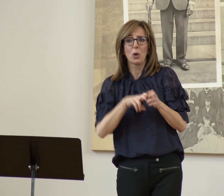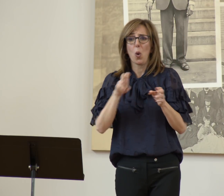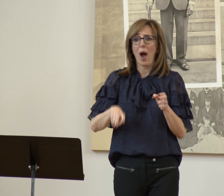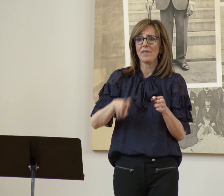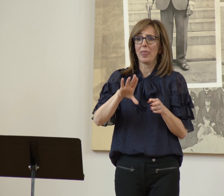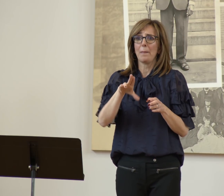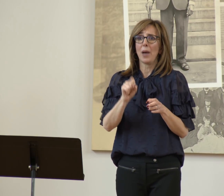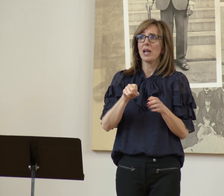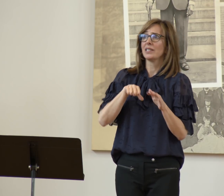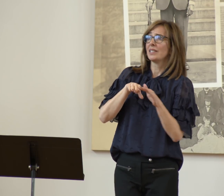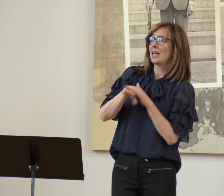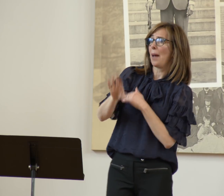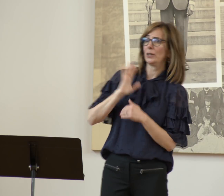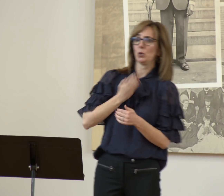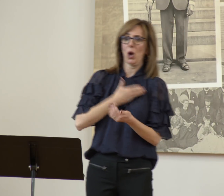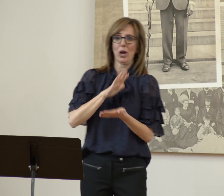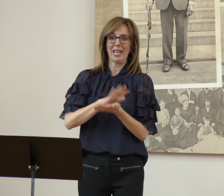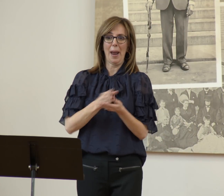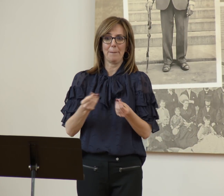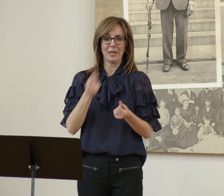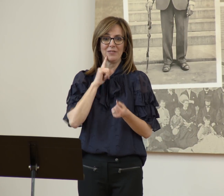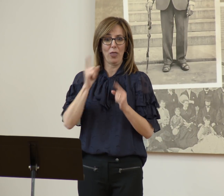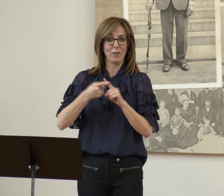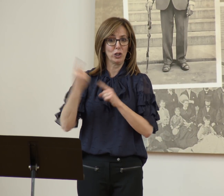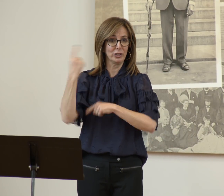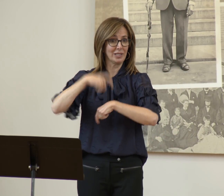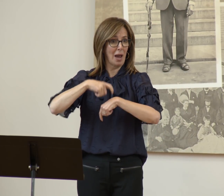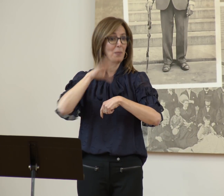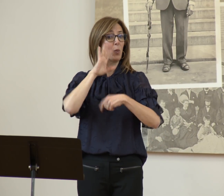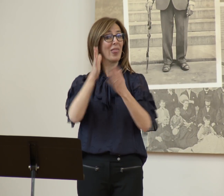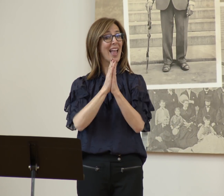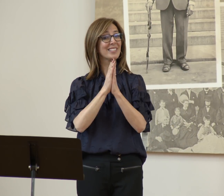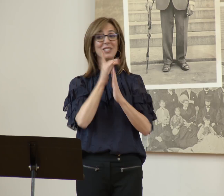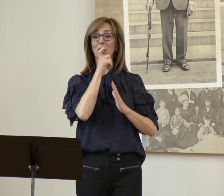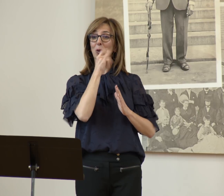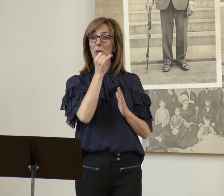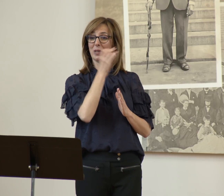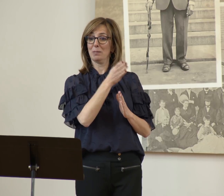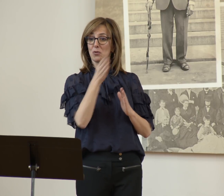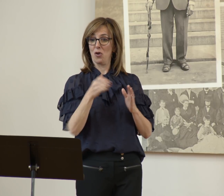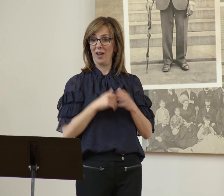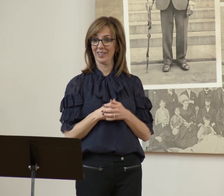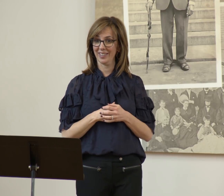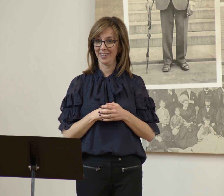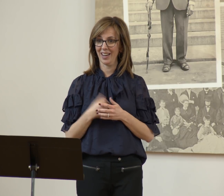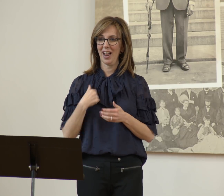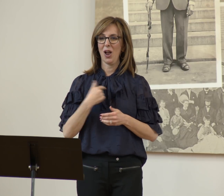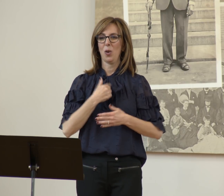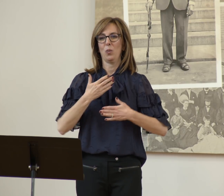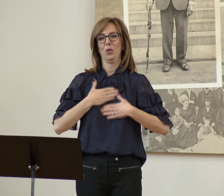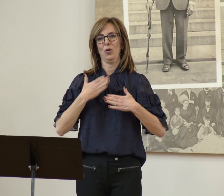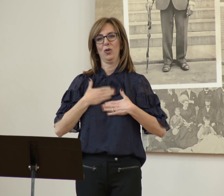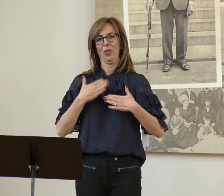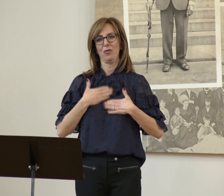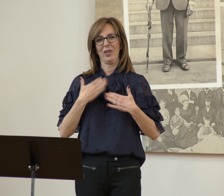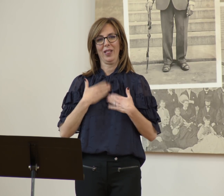"Who's Bernard Bragg?" New students get off the bus and come to our campus for the first time and they ask us, "Who